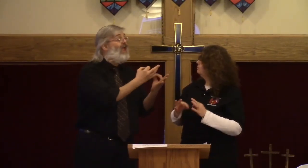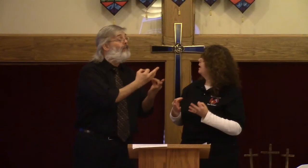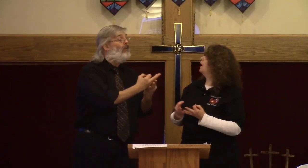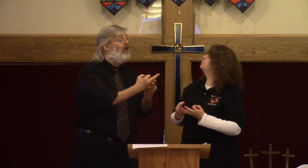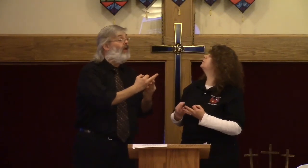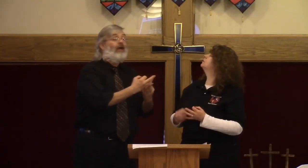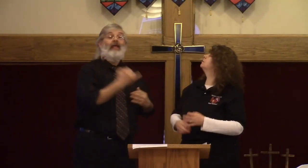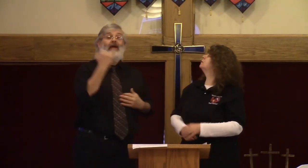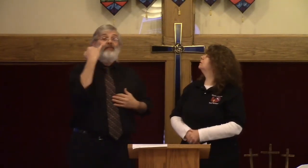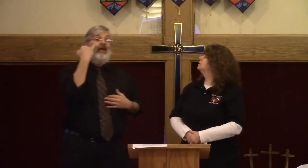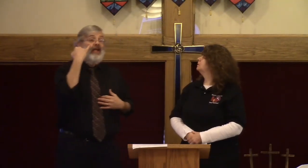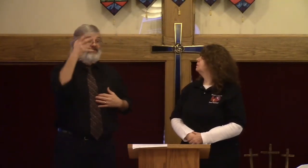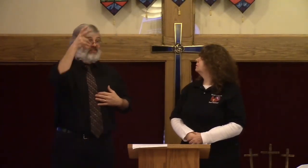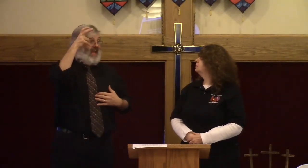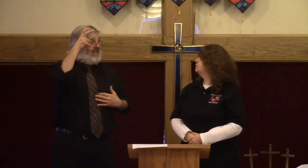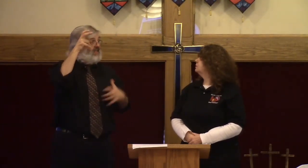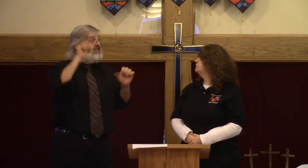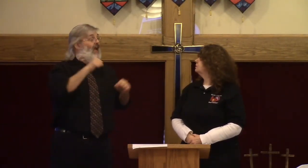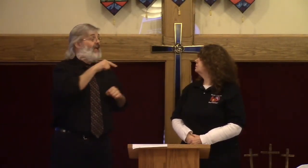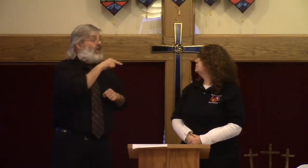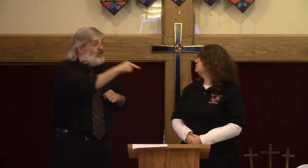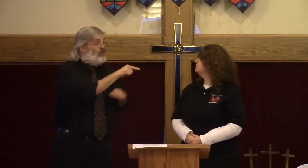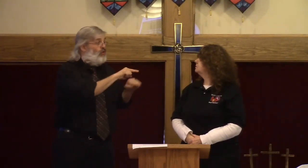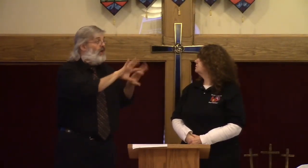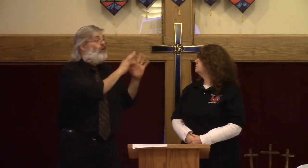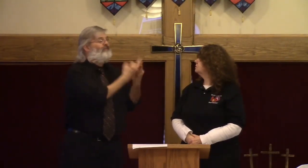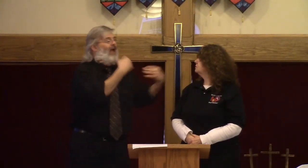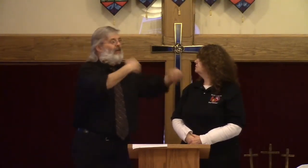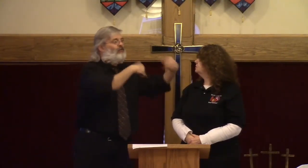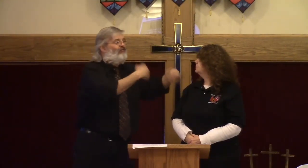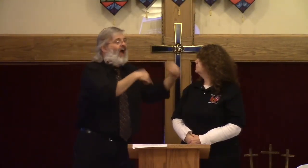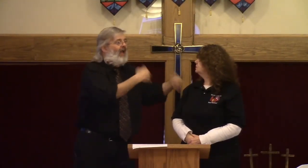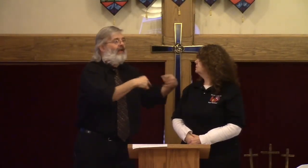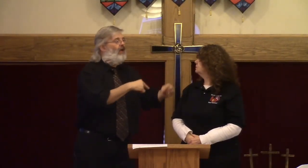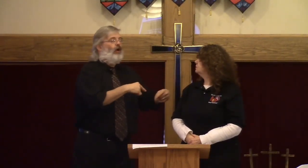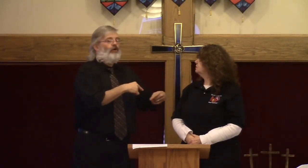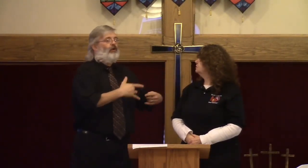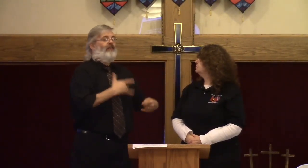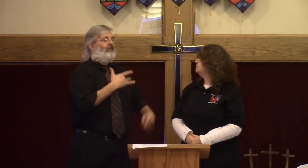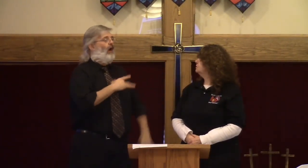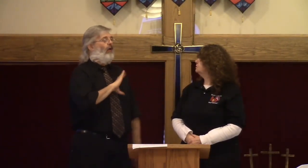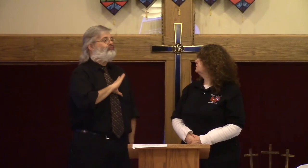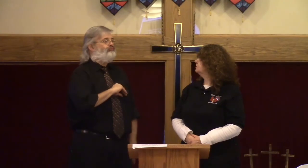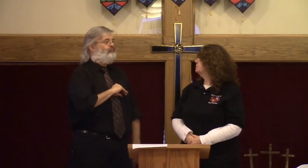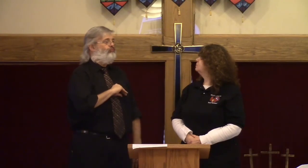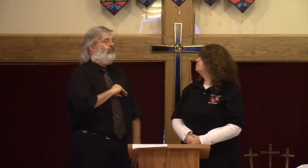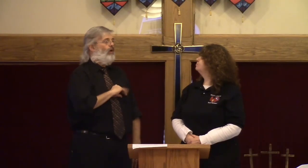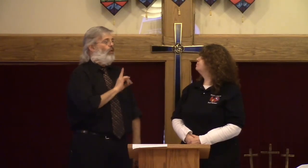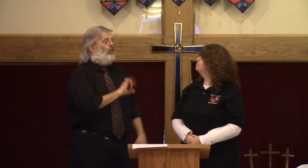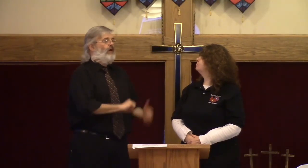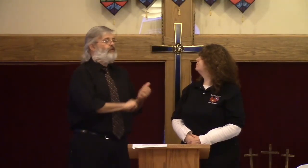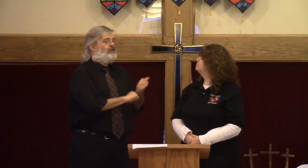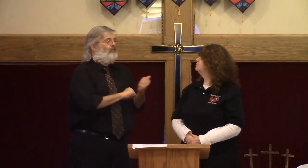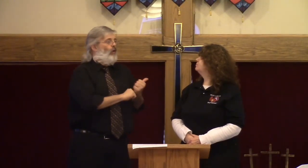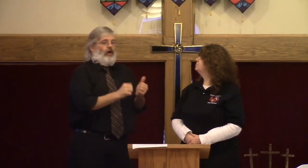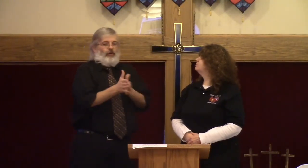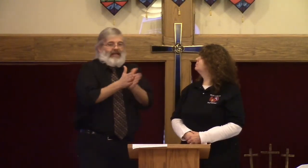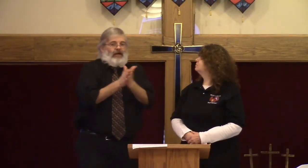family. If Satan can get you and your family to fight, you're gonna feel boom. Where's your support? Your eagerness